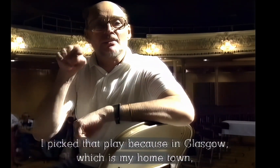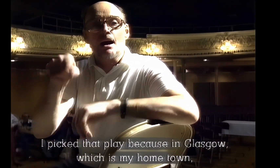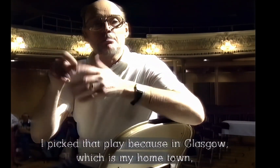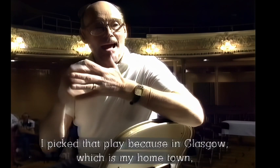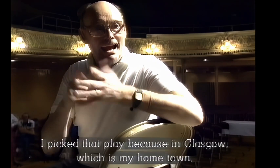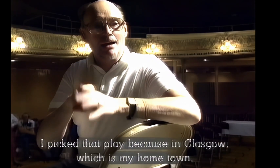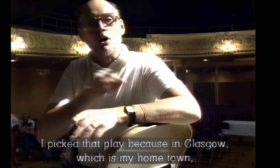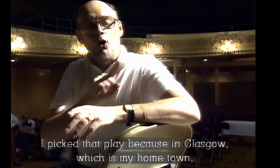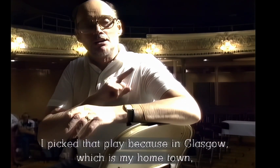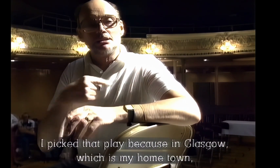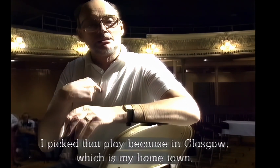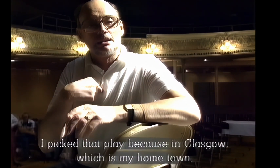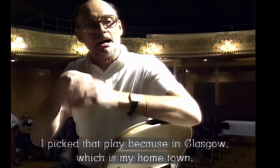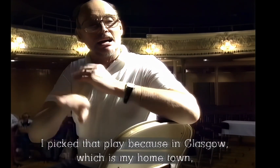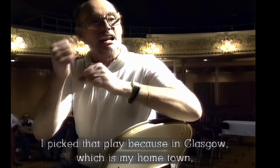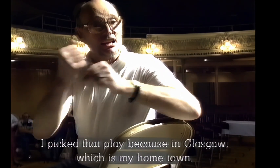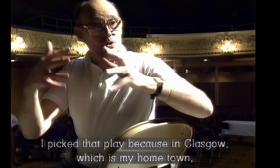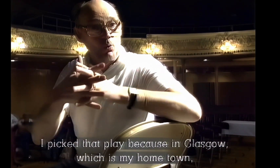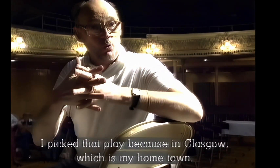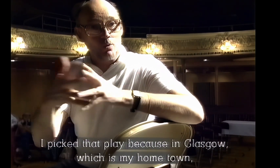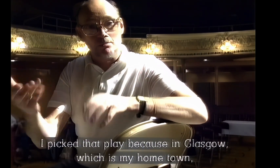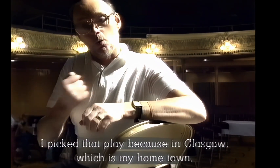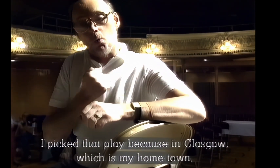play because in Glasgow, which is my hometown,